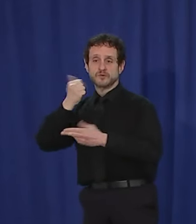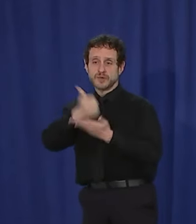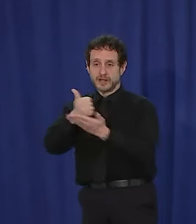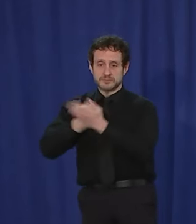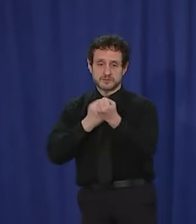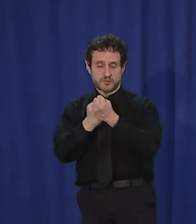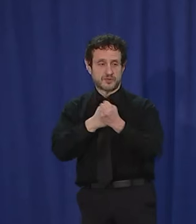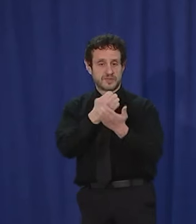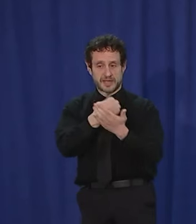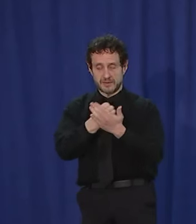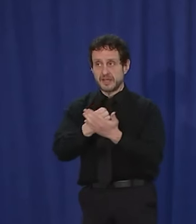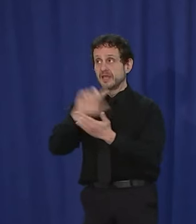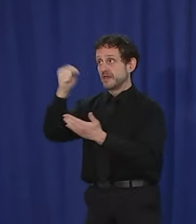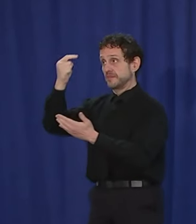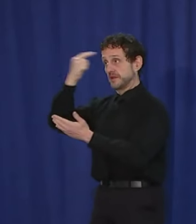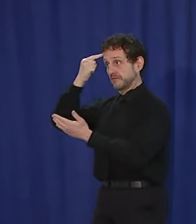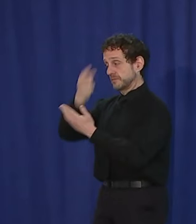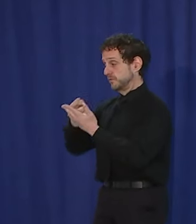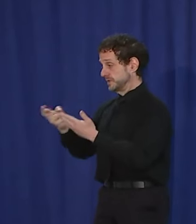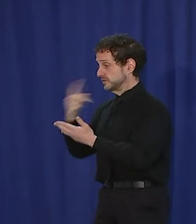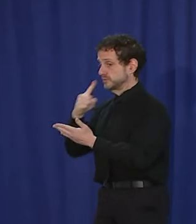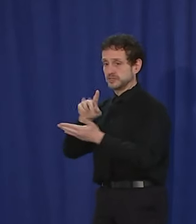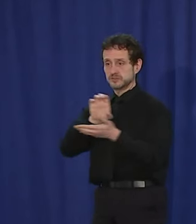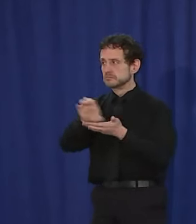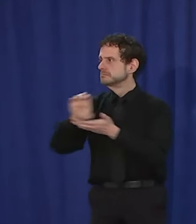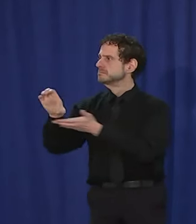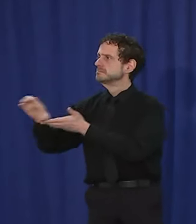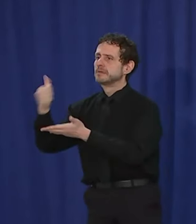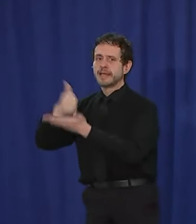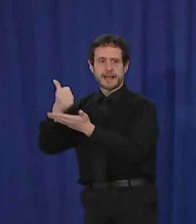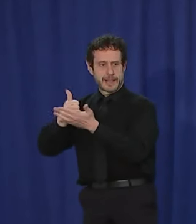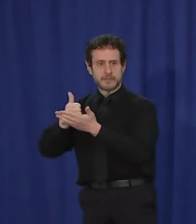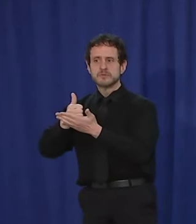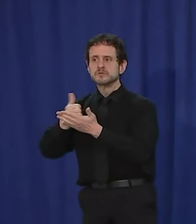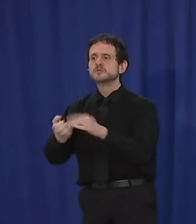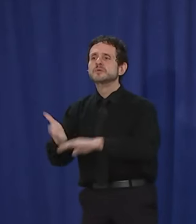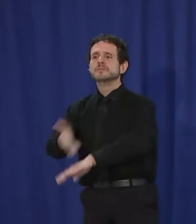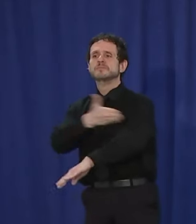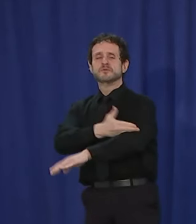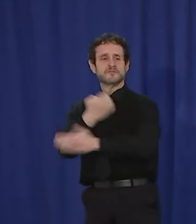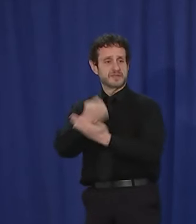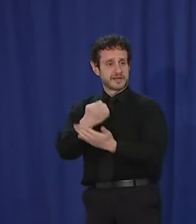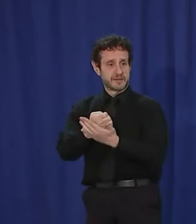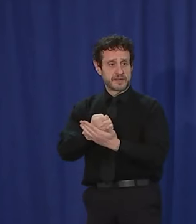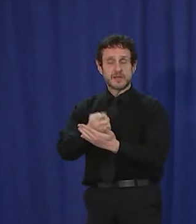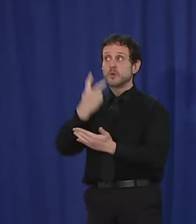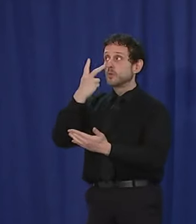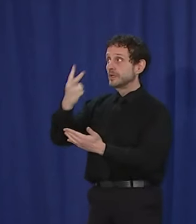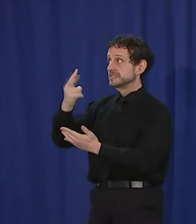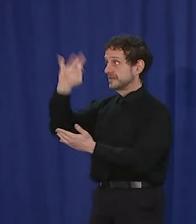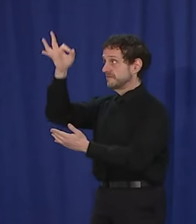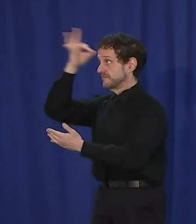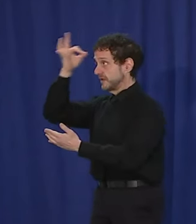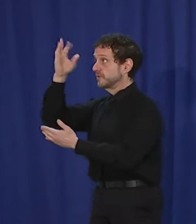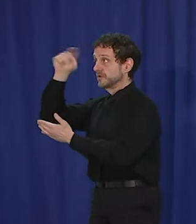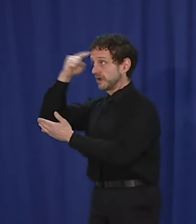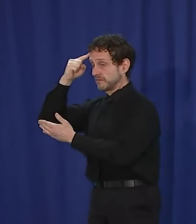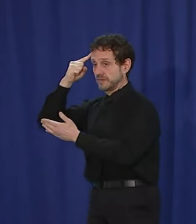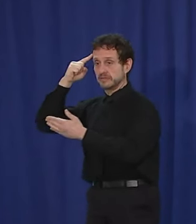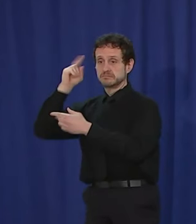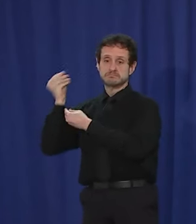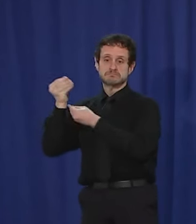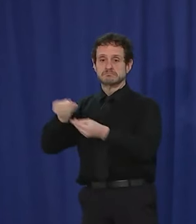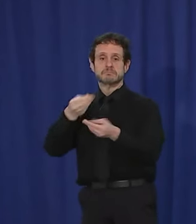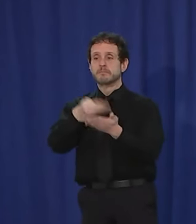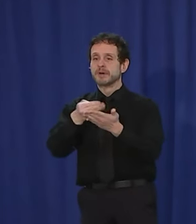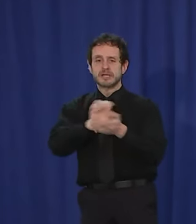government resources as a stimulus, if anything. That's why we've seen the stimulus bills at the federal level. The same applies here at